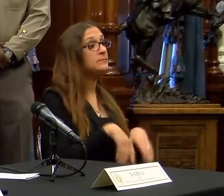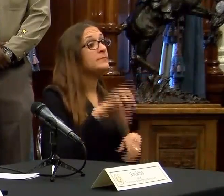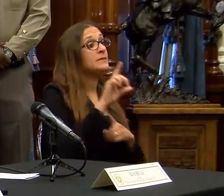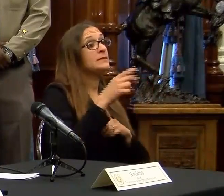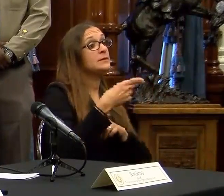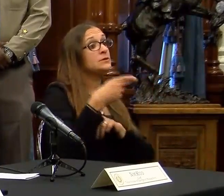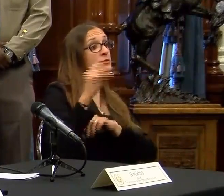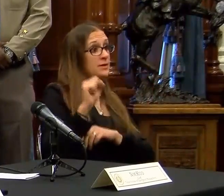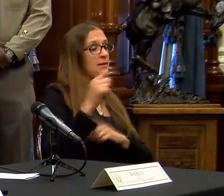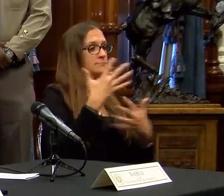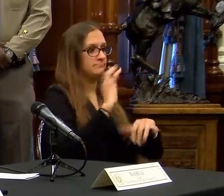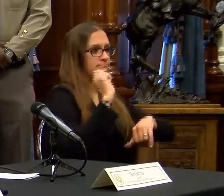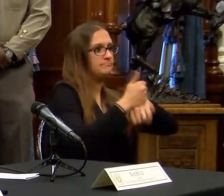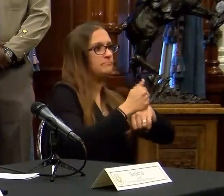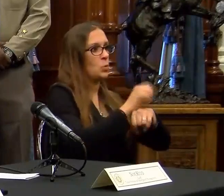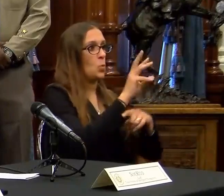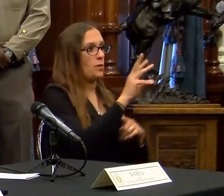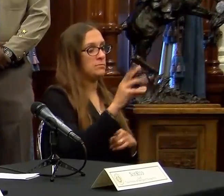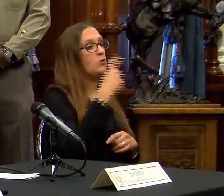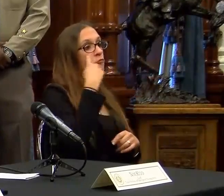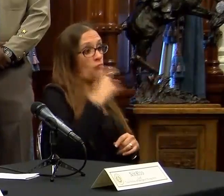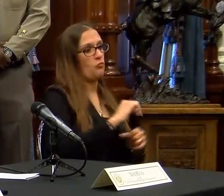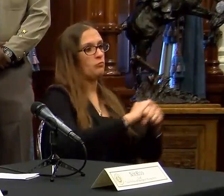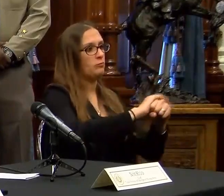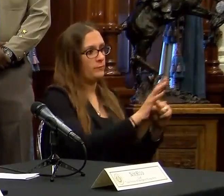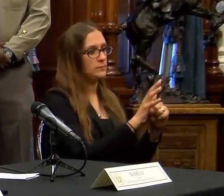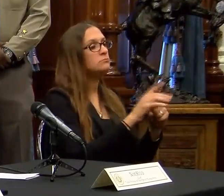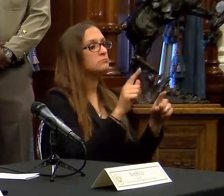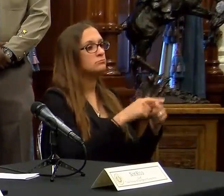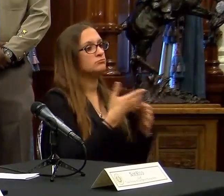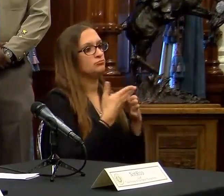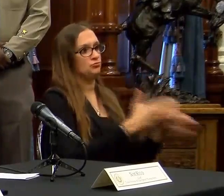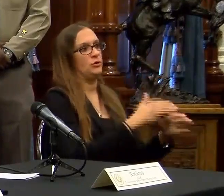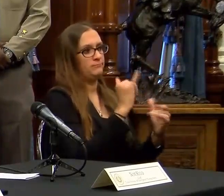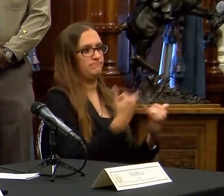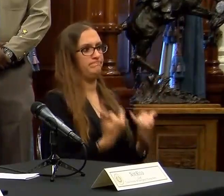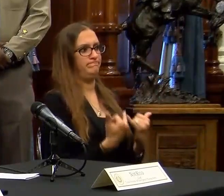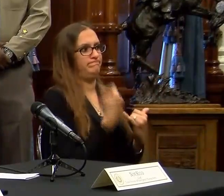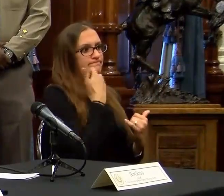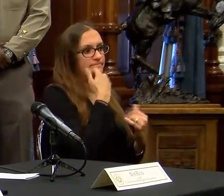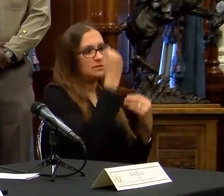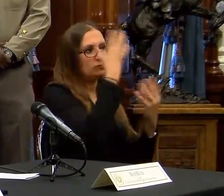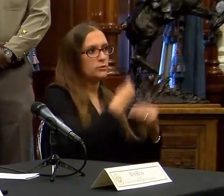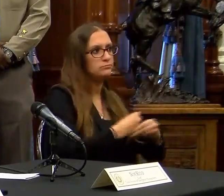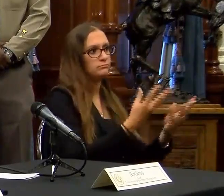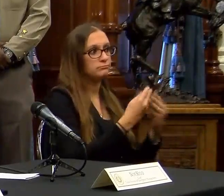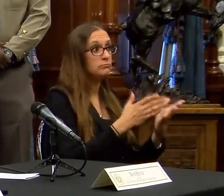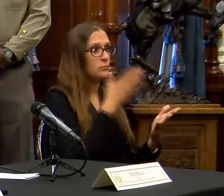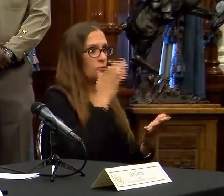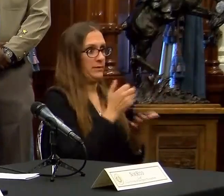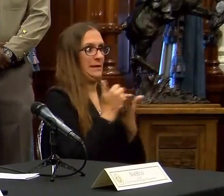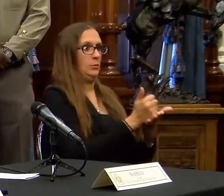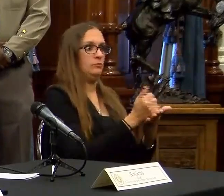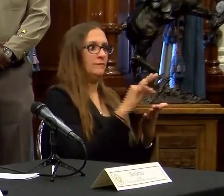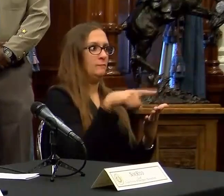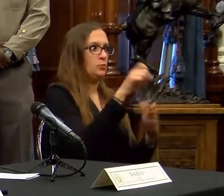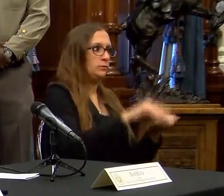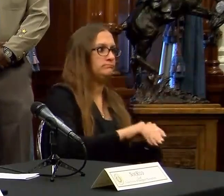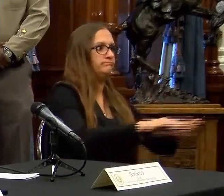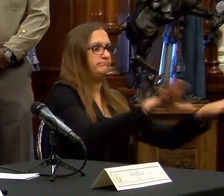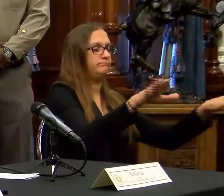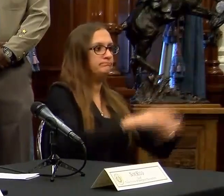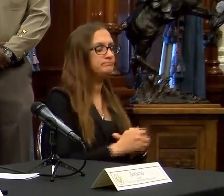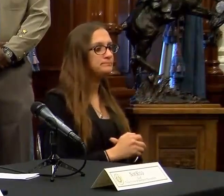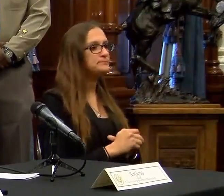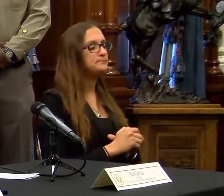has established a website for COVID-19 to share up-to-date information. It'd be helpful if you get that out.